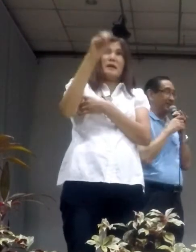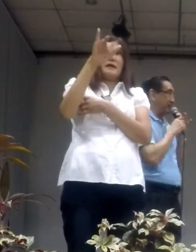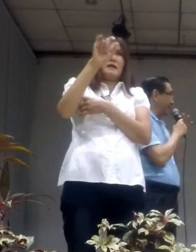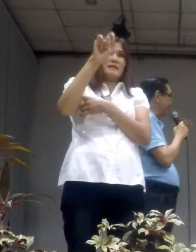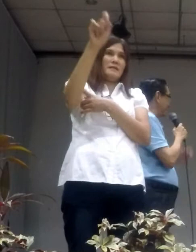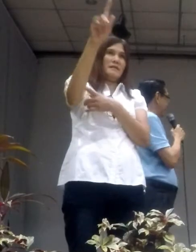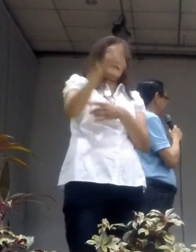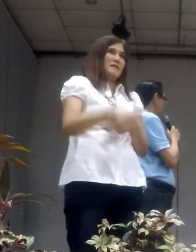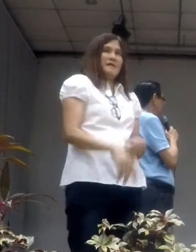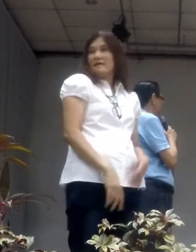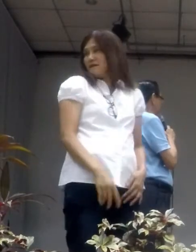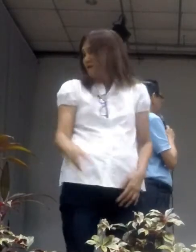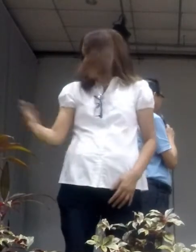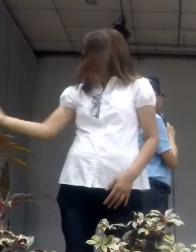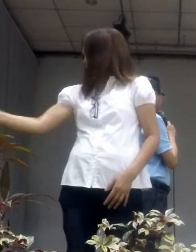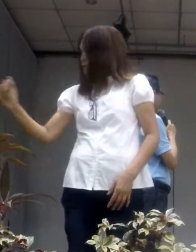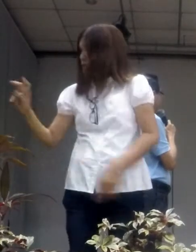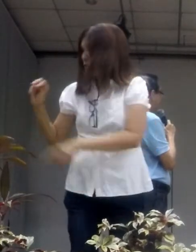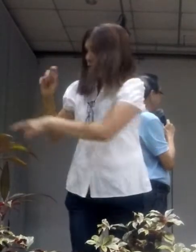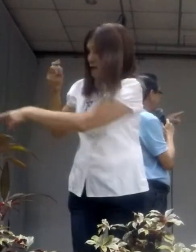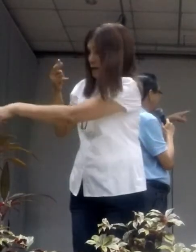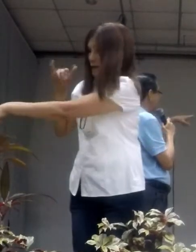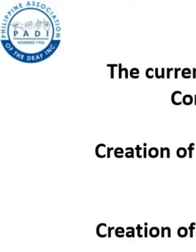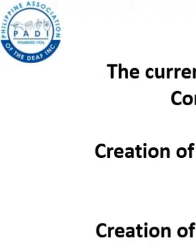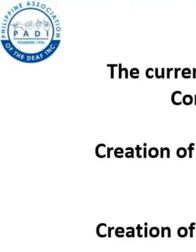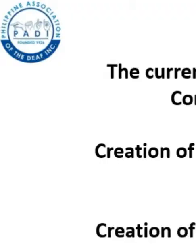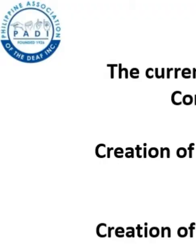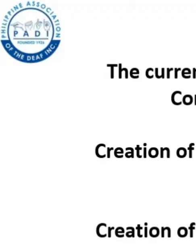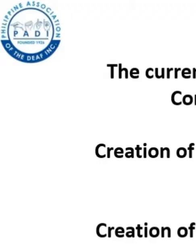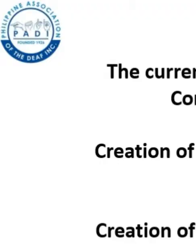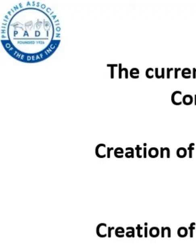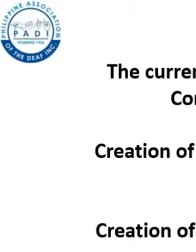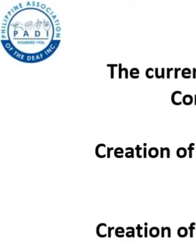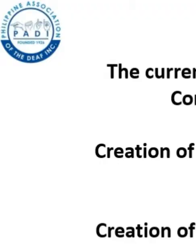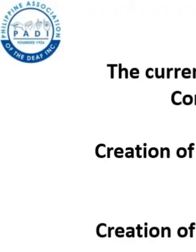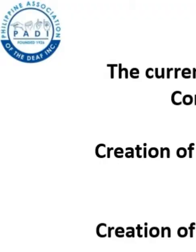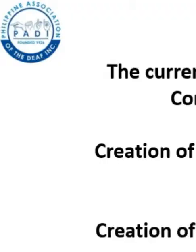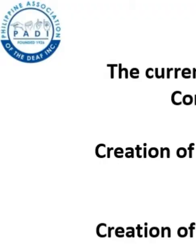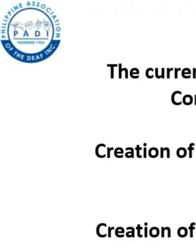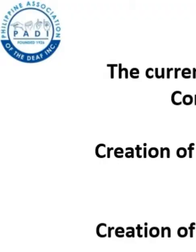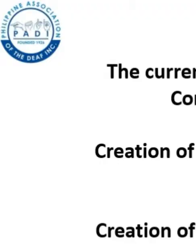So there he was in charge of the project. Next.